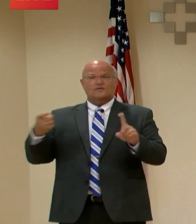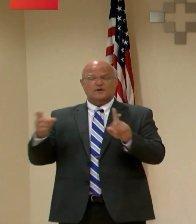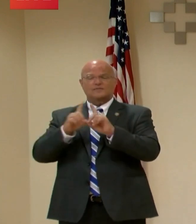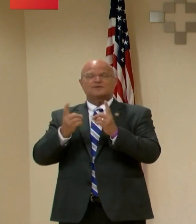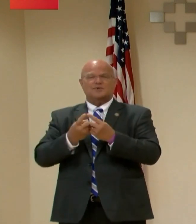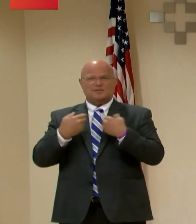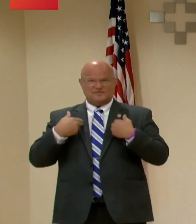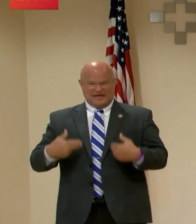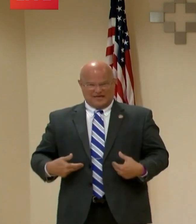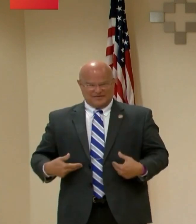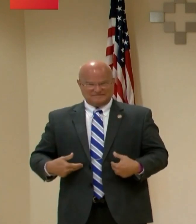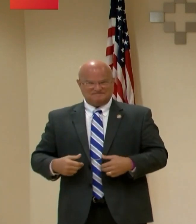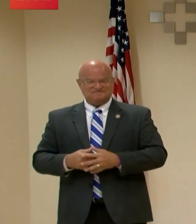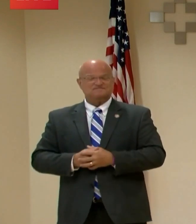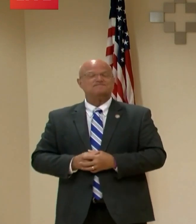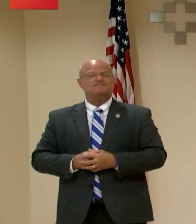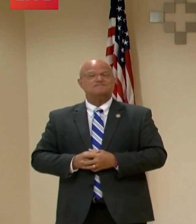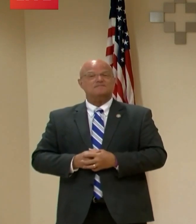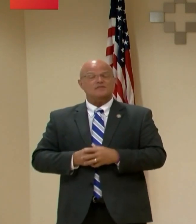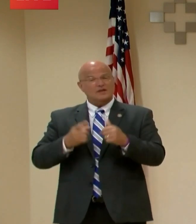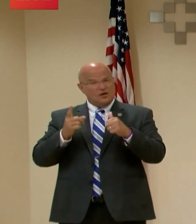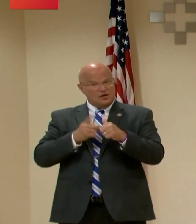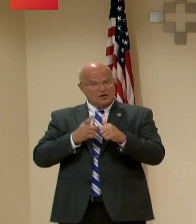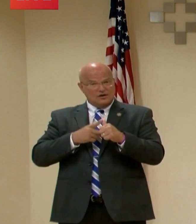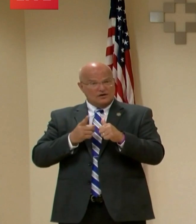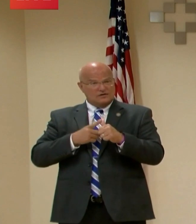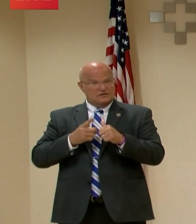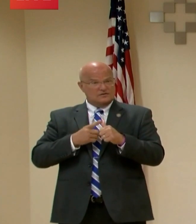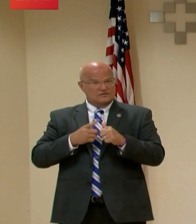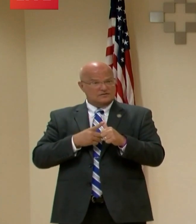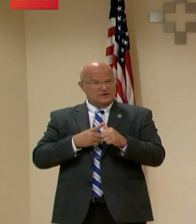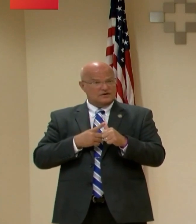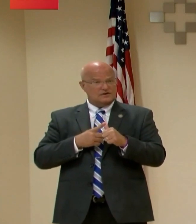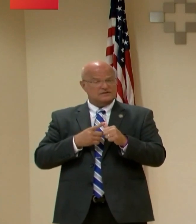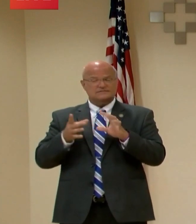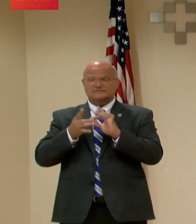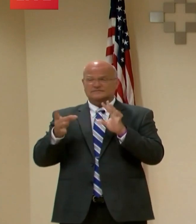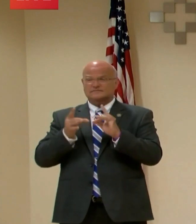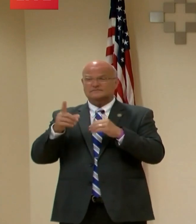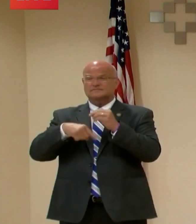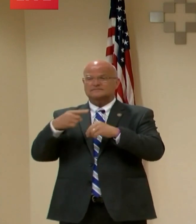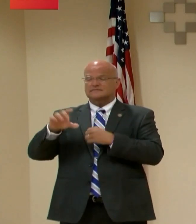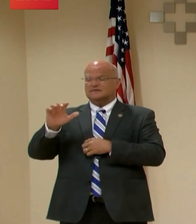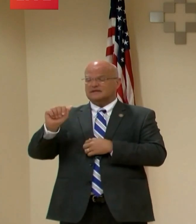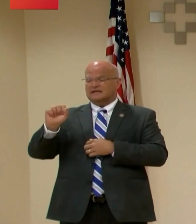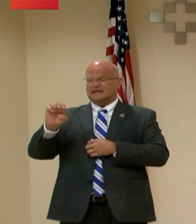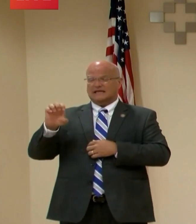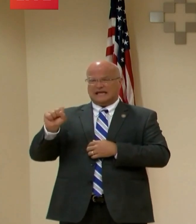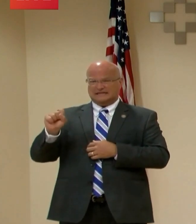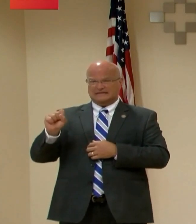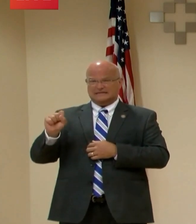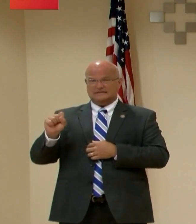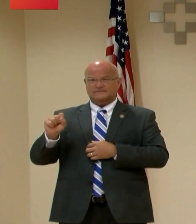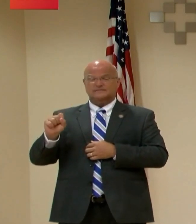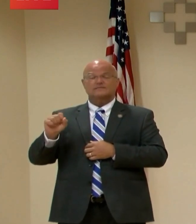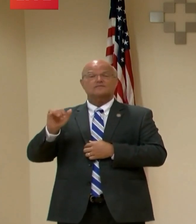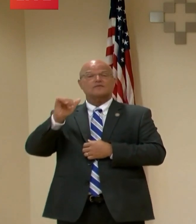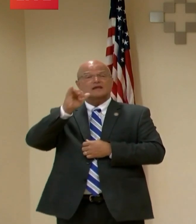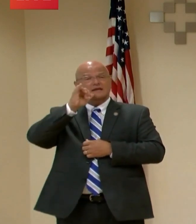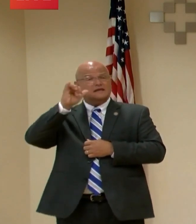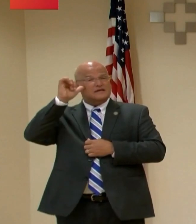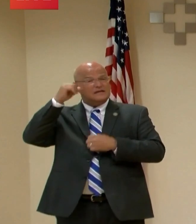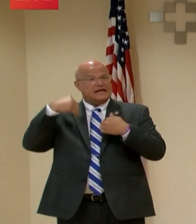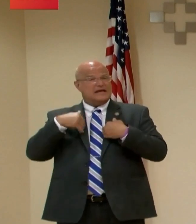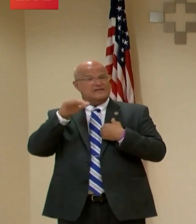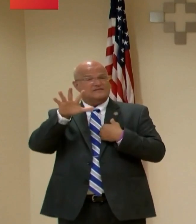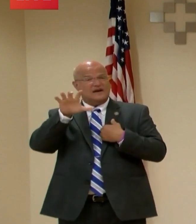the Department of Health. Let me first go to our cases. And yesterday we